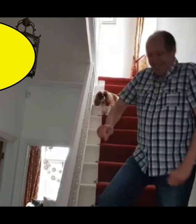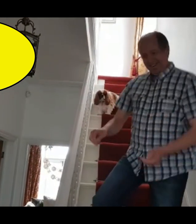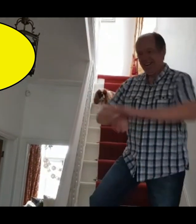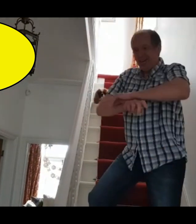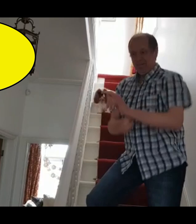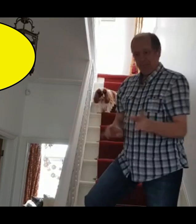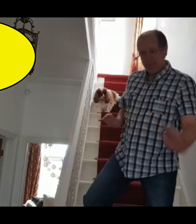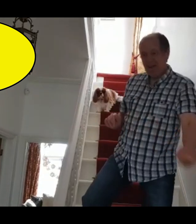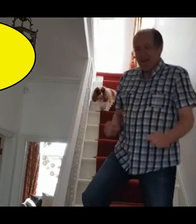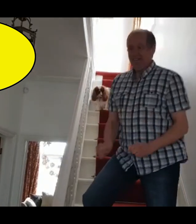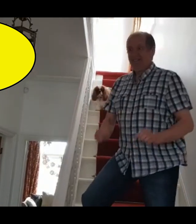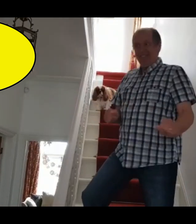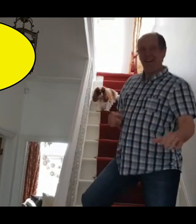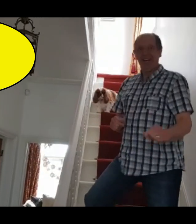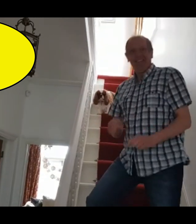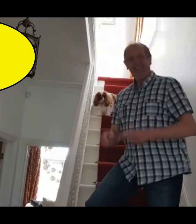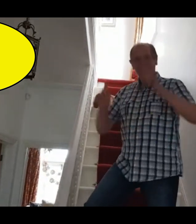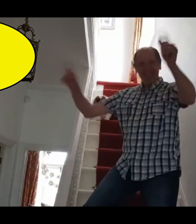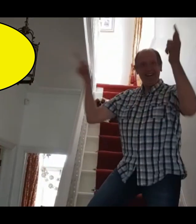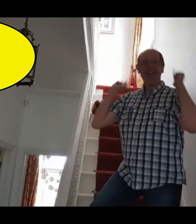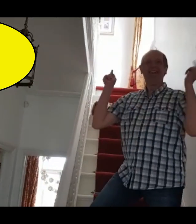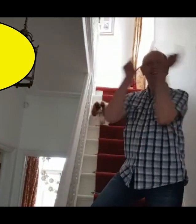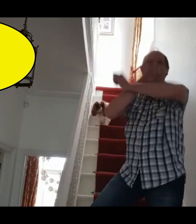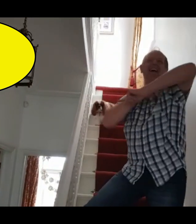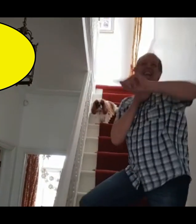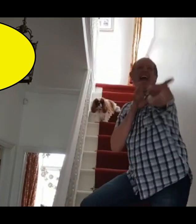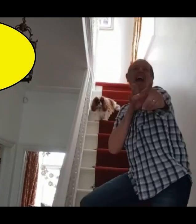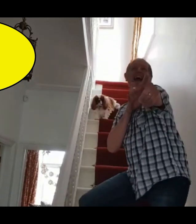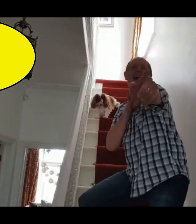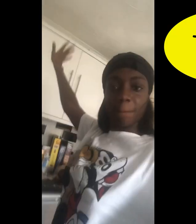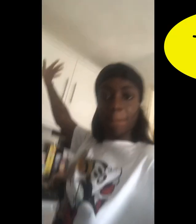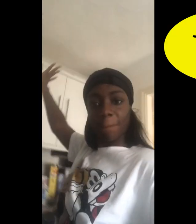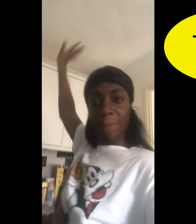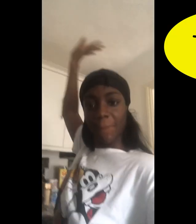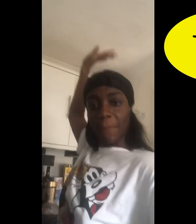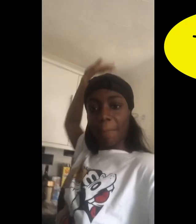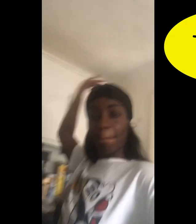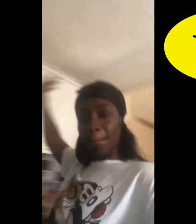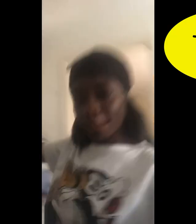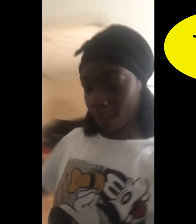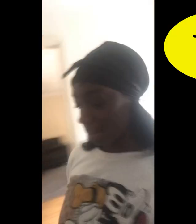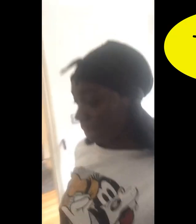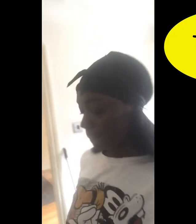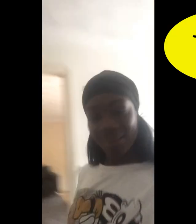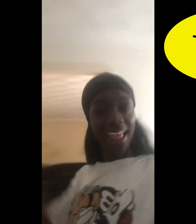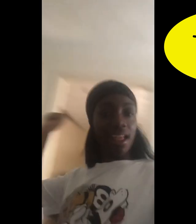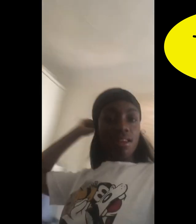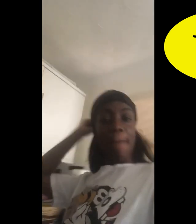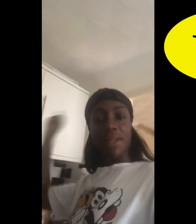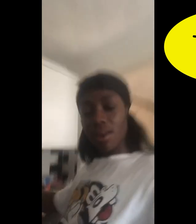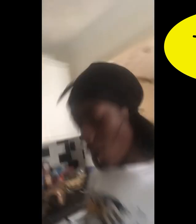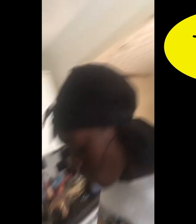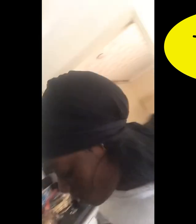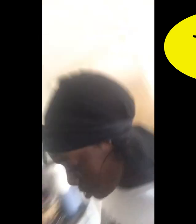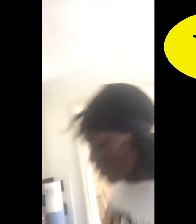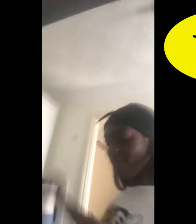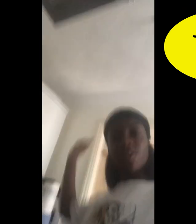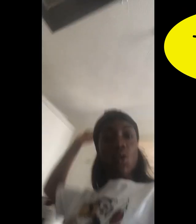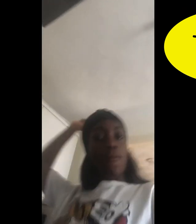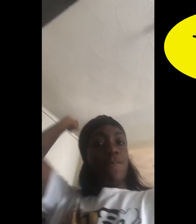is the truth Because